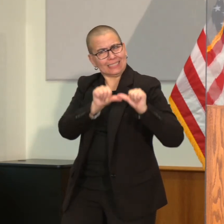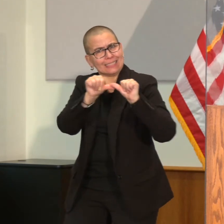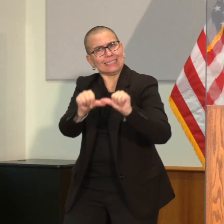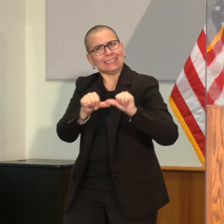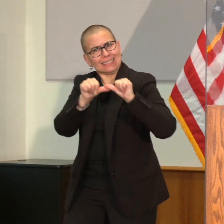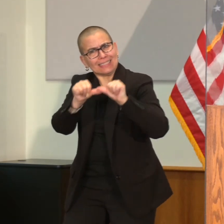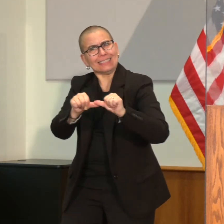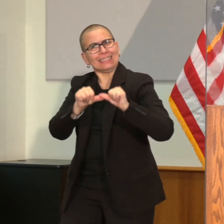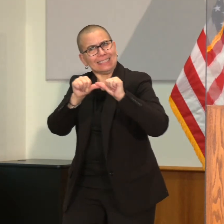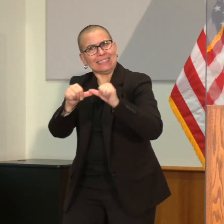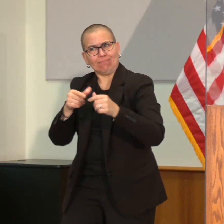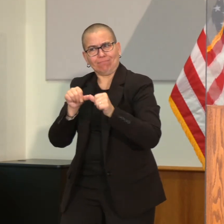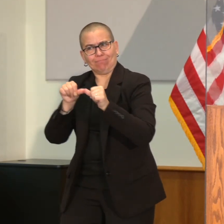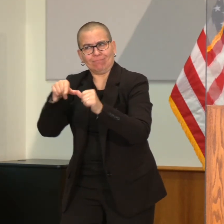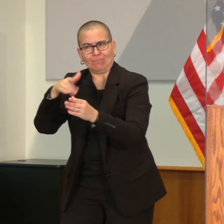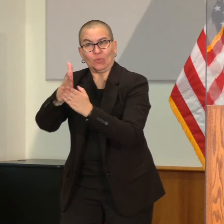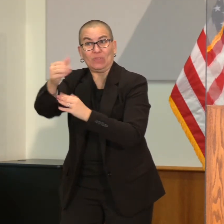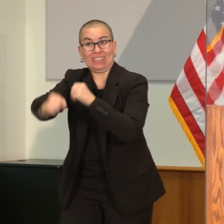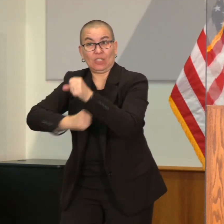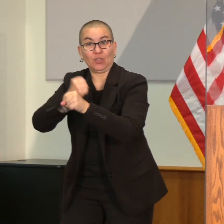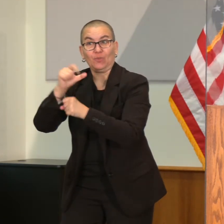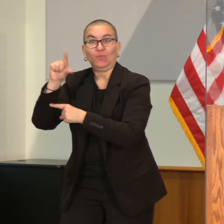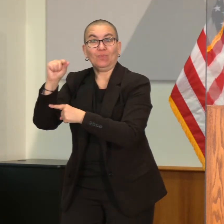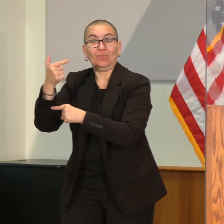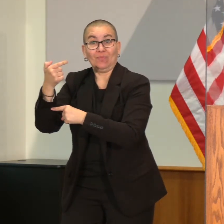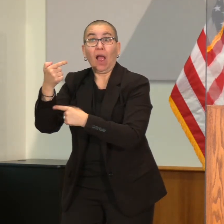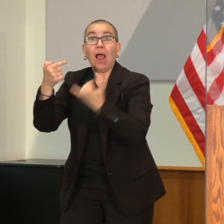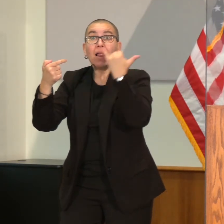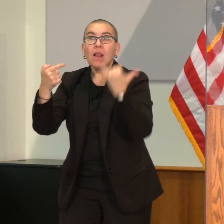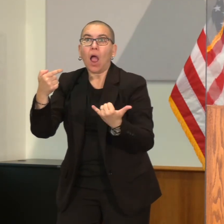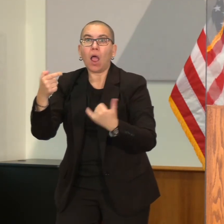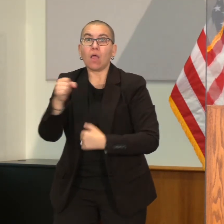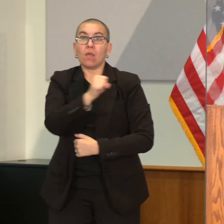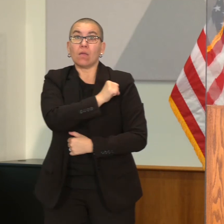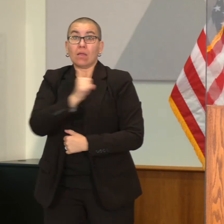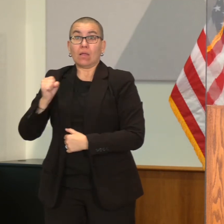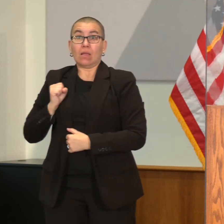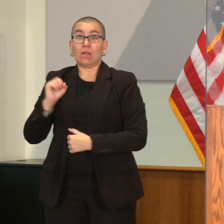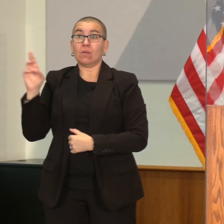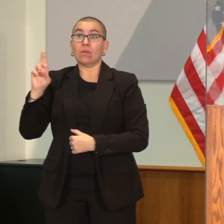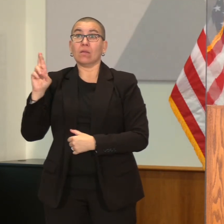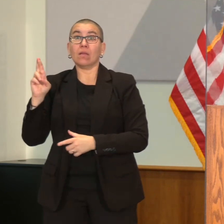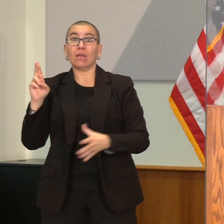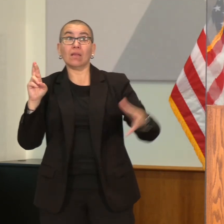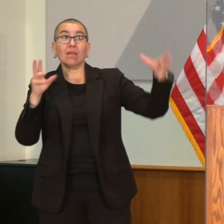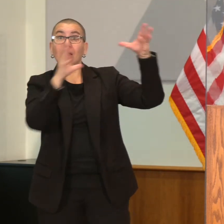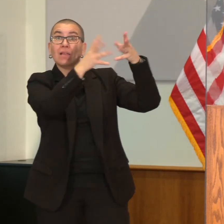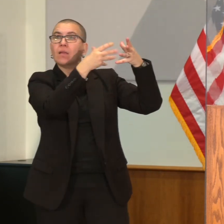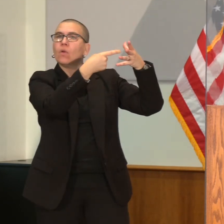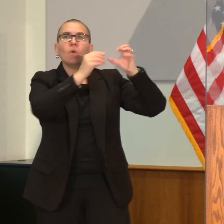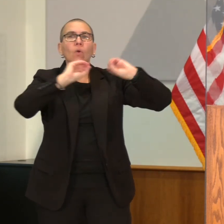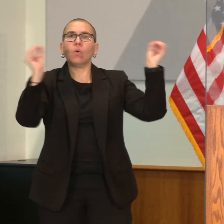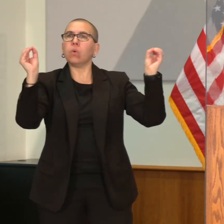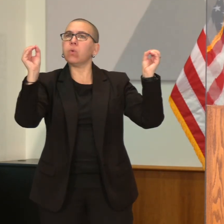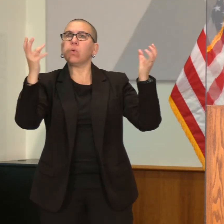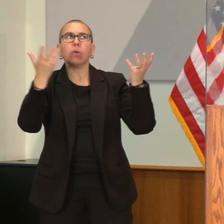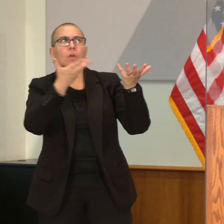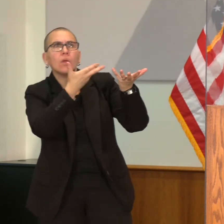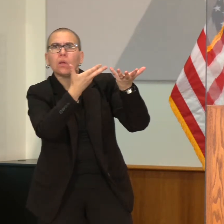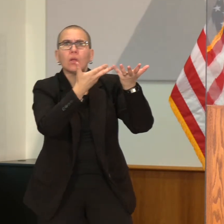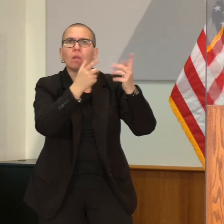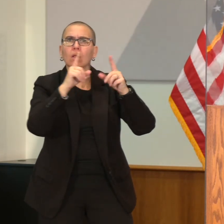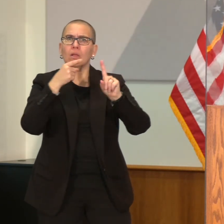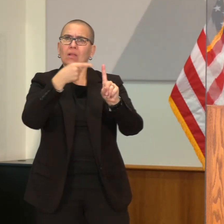today, Senate Republicans have held 0 hearings on police reform, with just over 2 weeks left in this year's session.